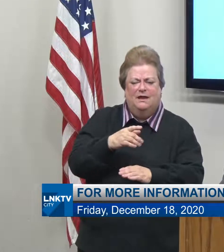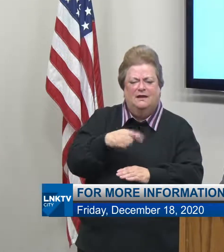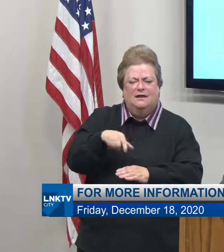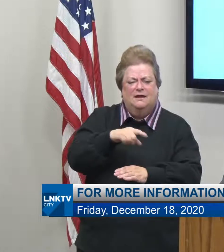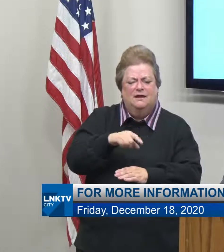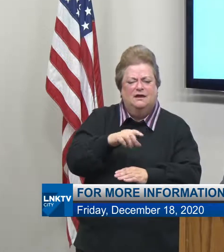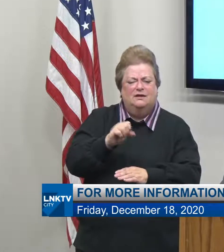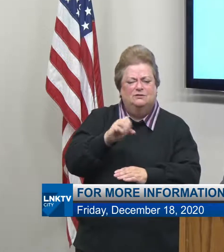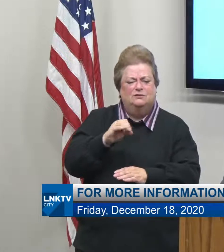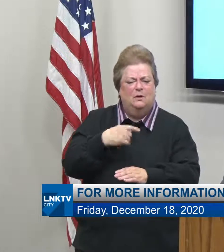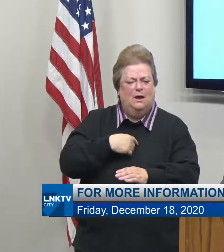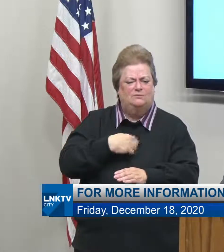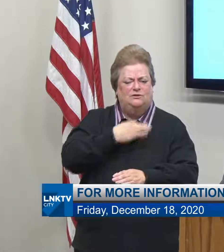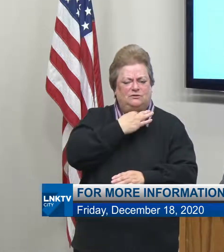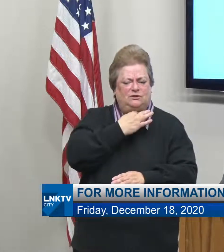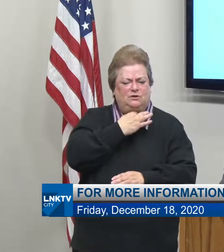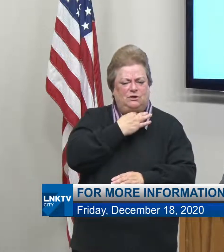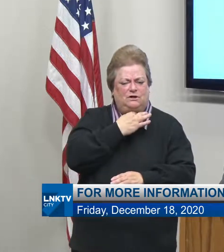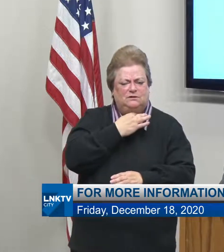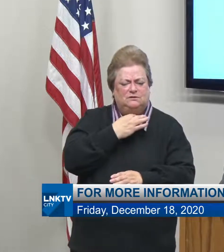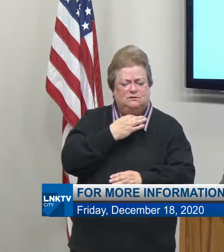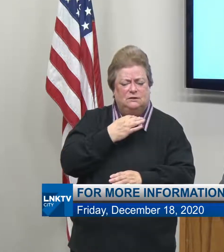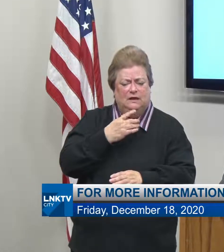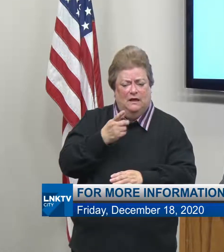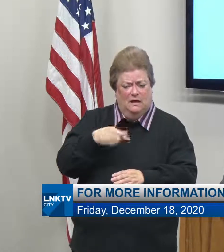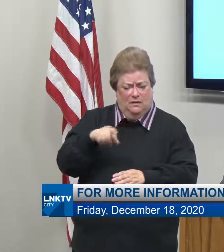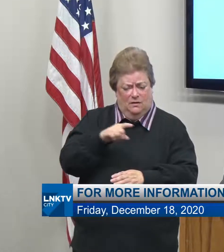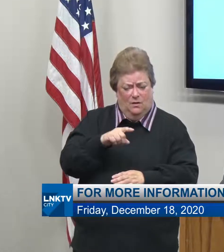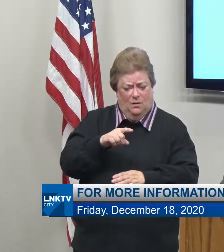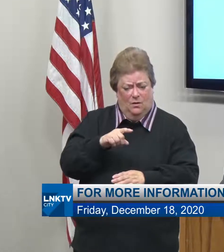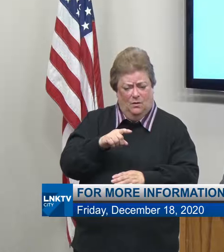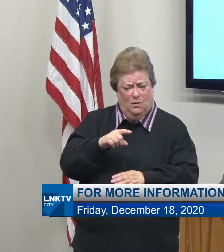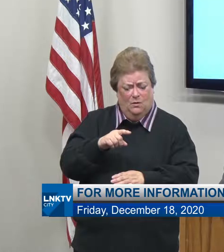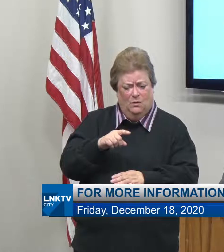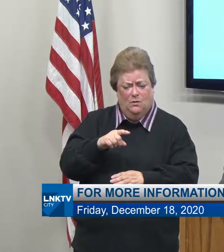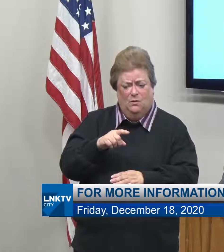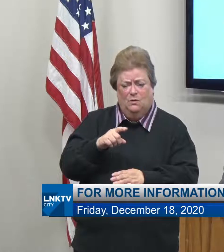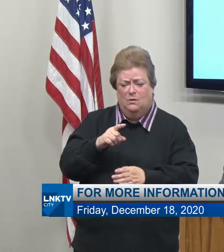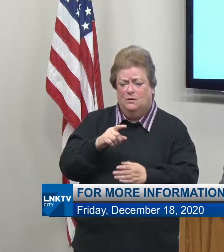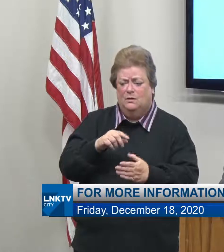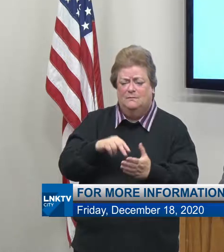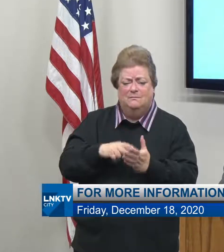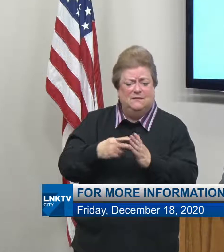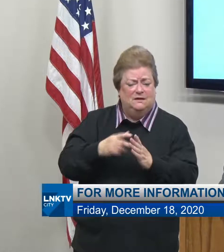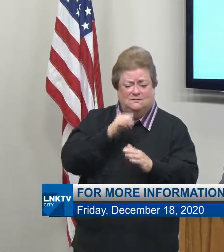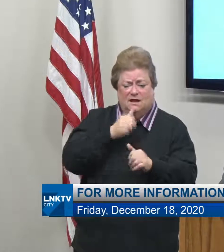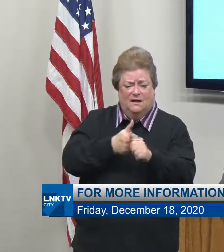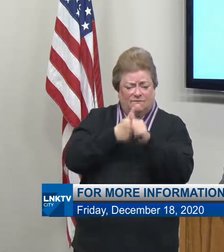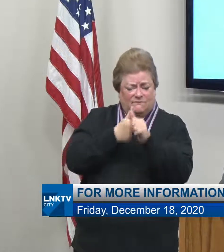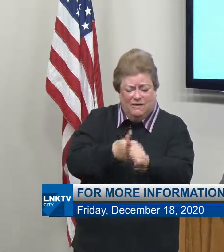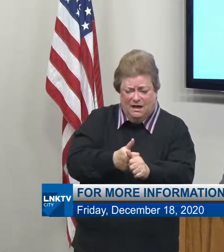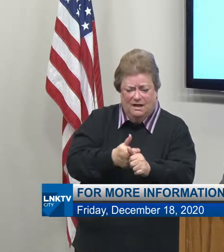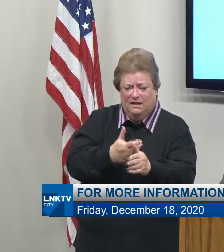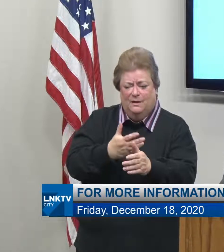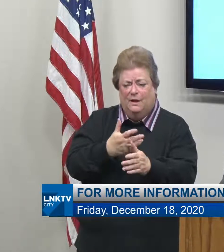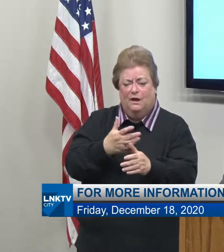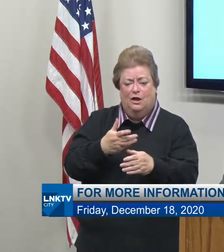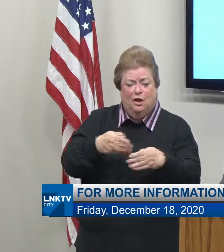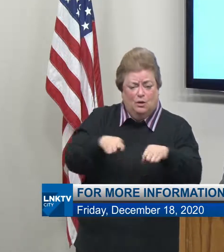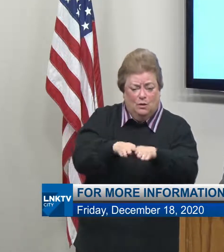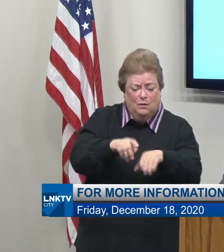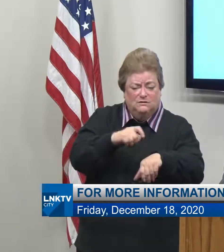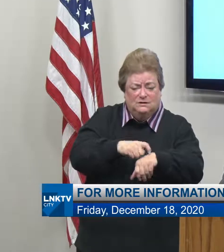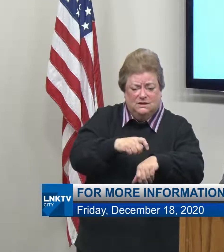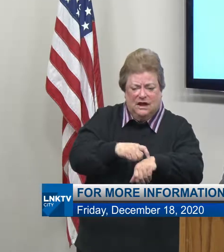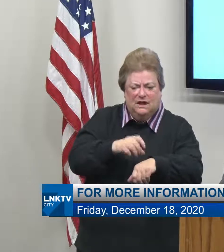I was just curious, whether these were being open when they weren't supposed to, violating closing times, or if they're